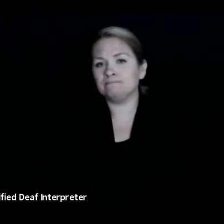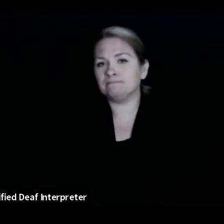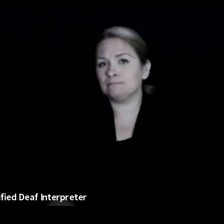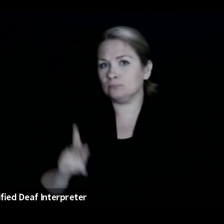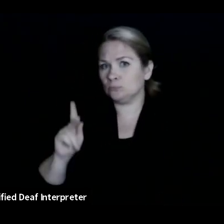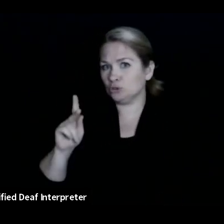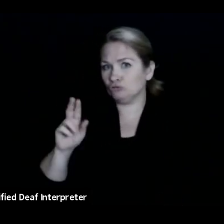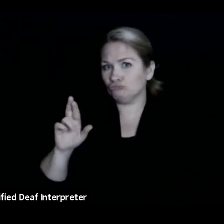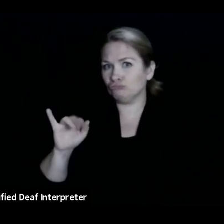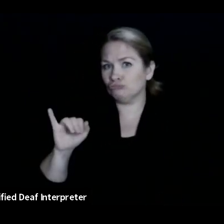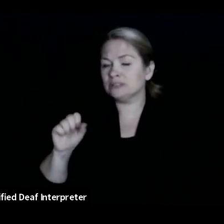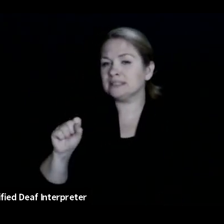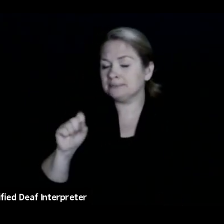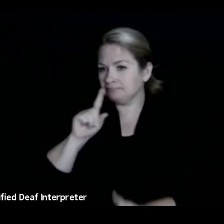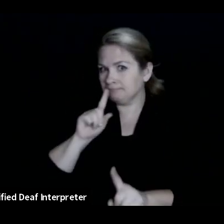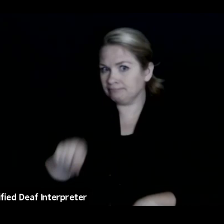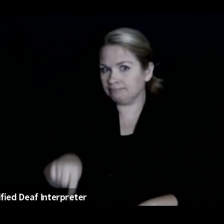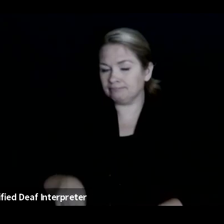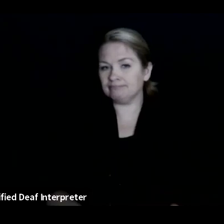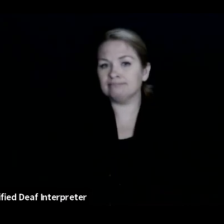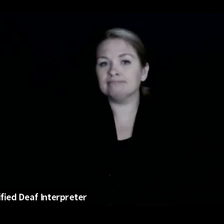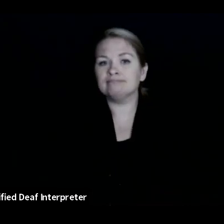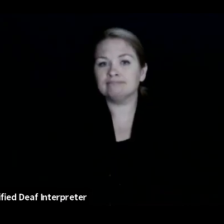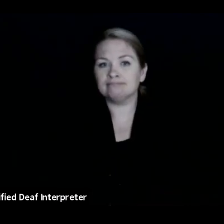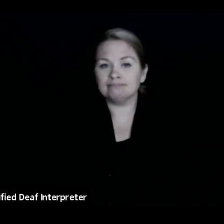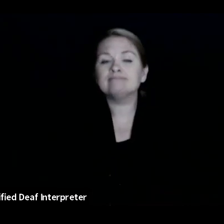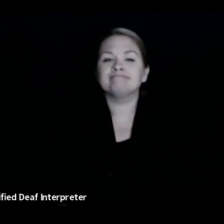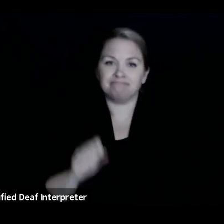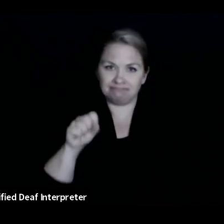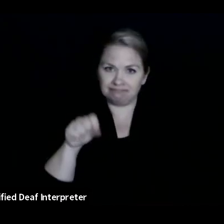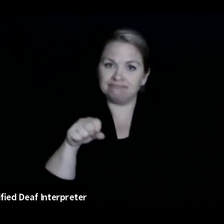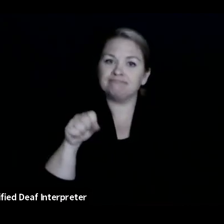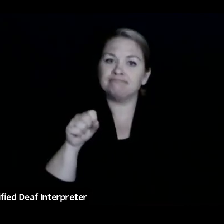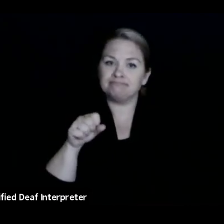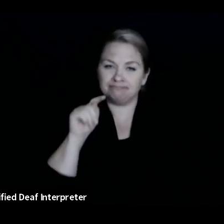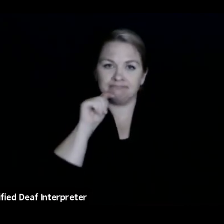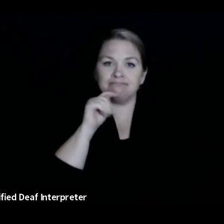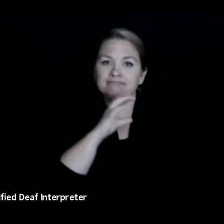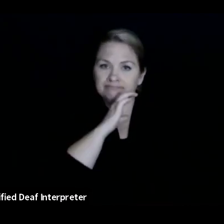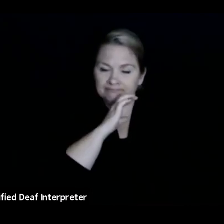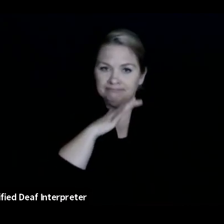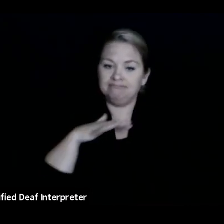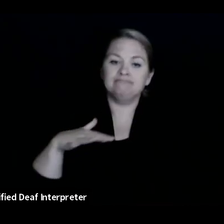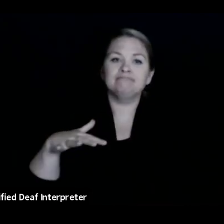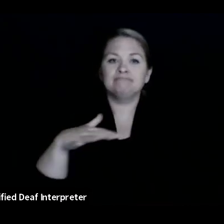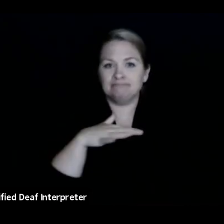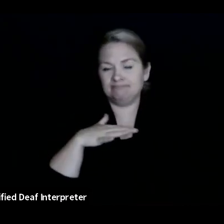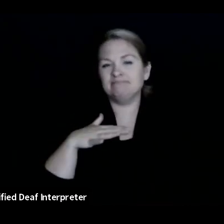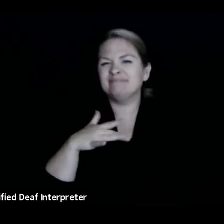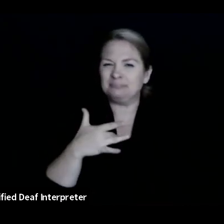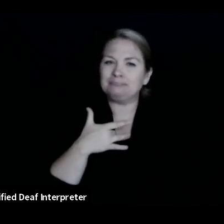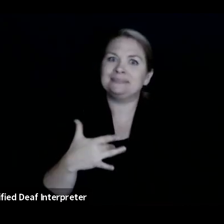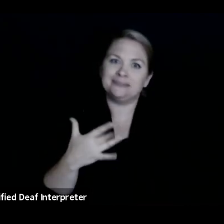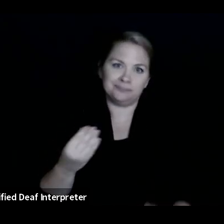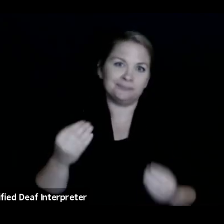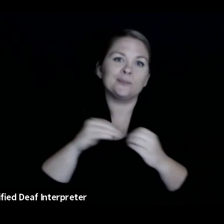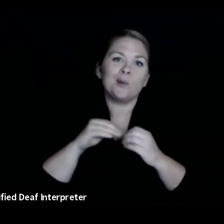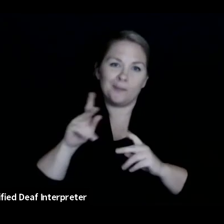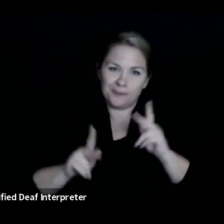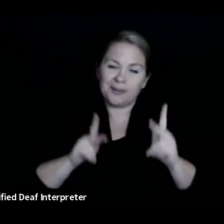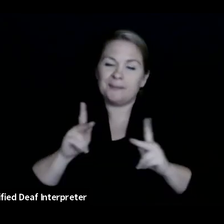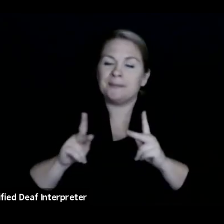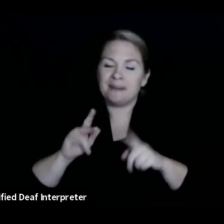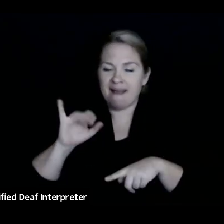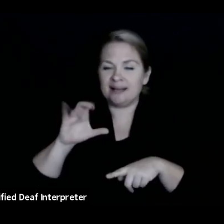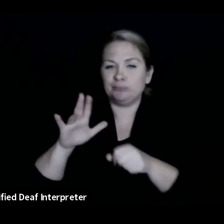be the busiest in terms of intensive care bed usage. And I can't speak to whether